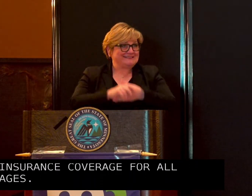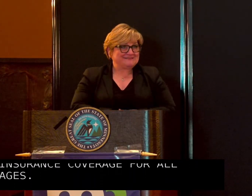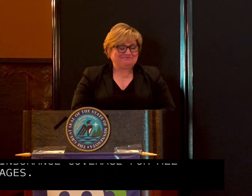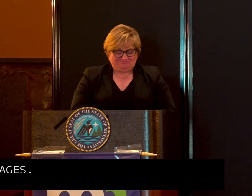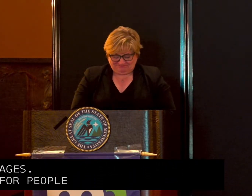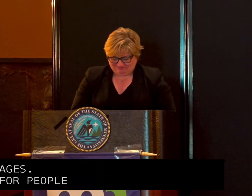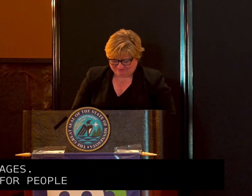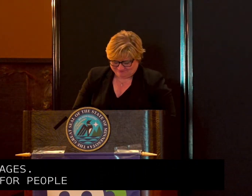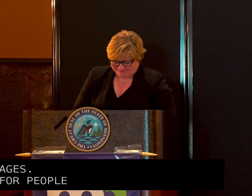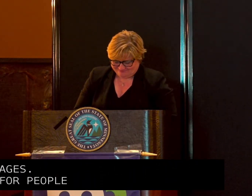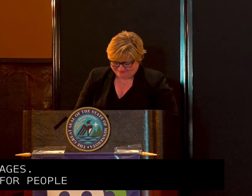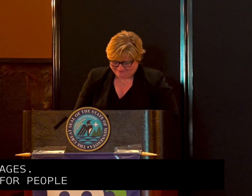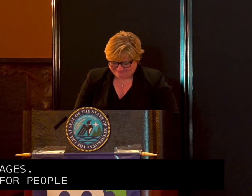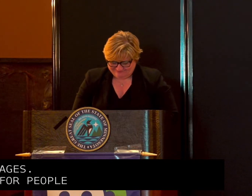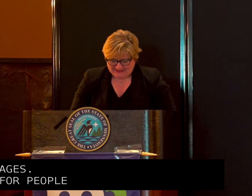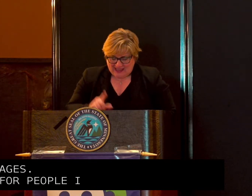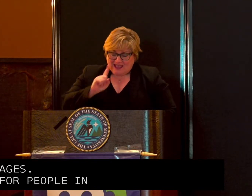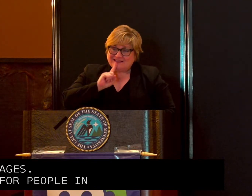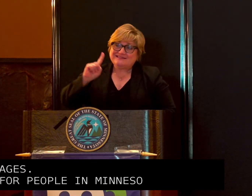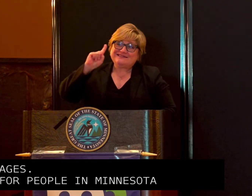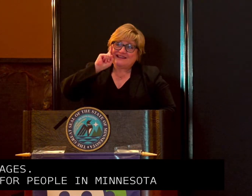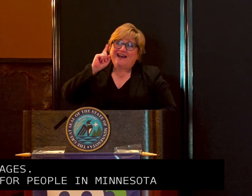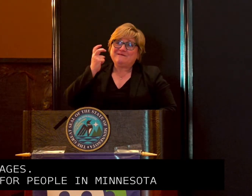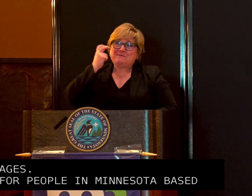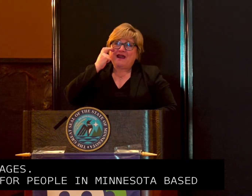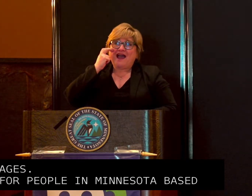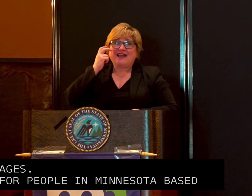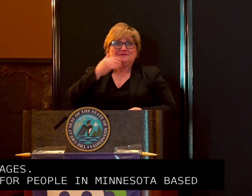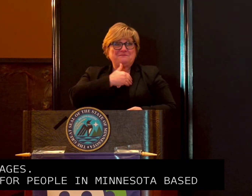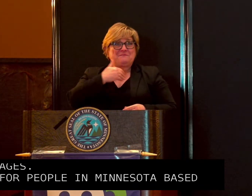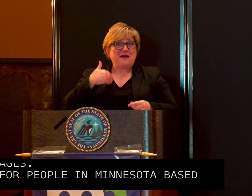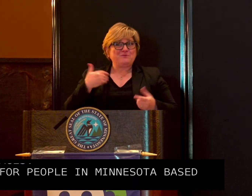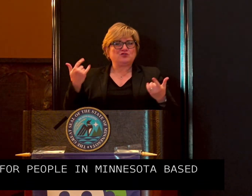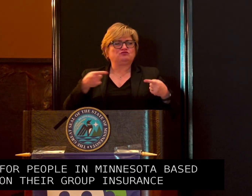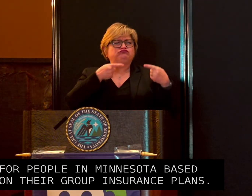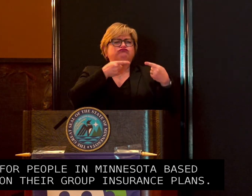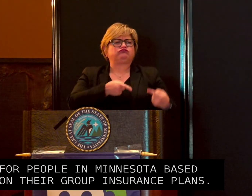Minnesota based on their group insurance plans.